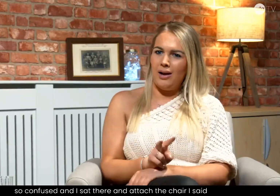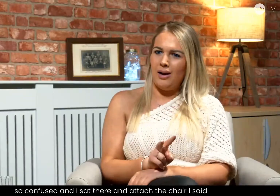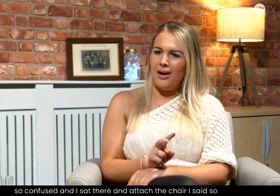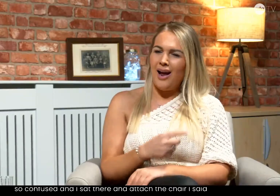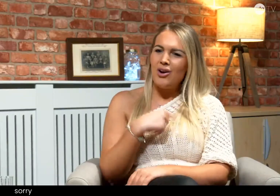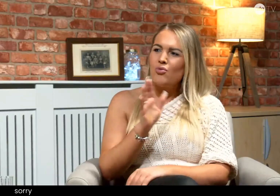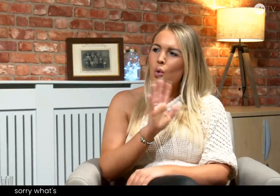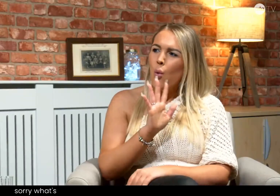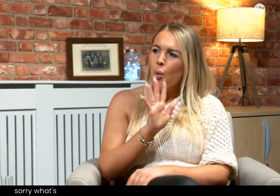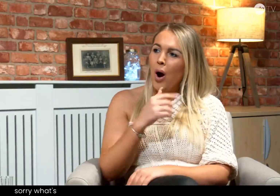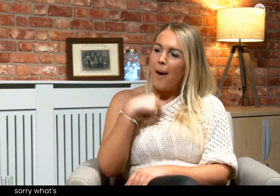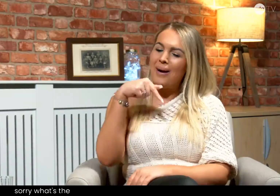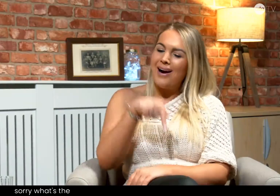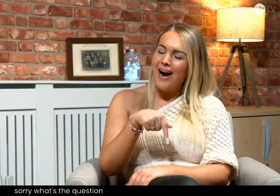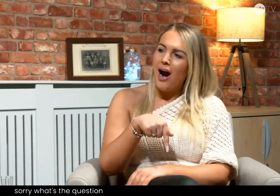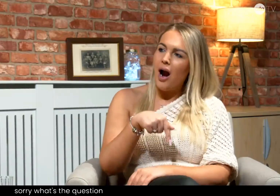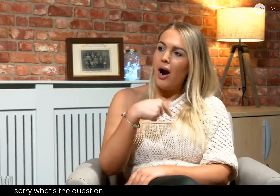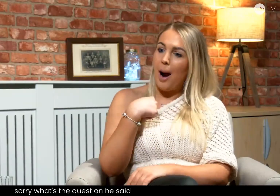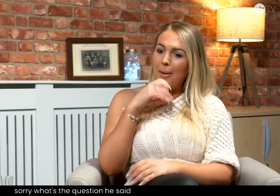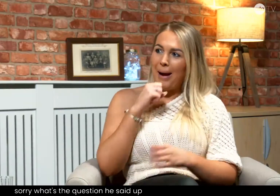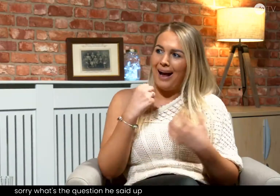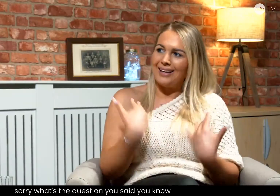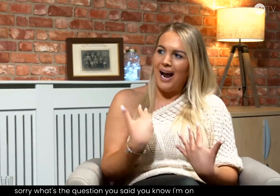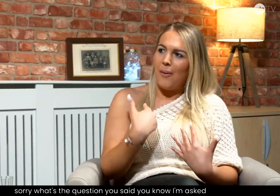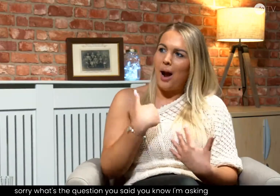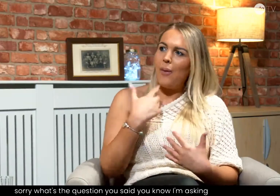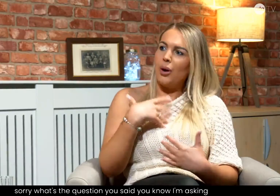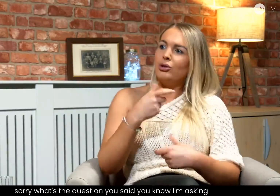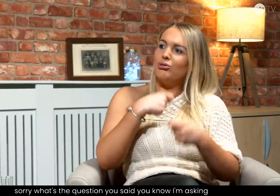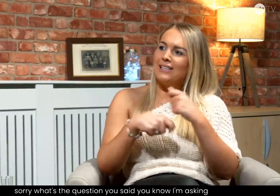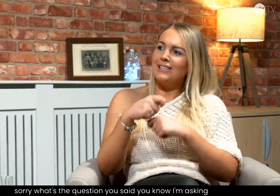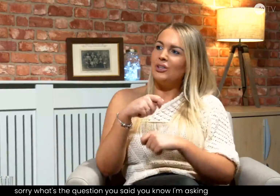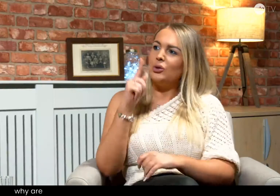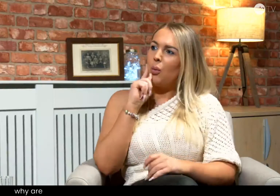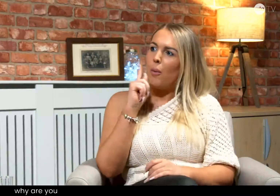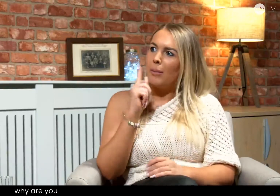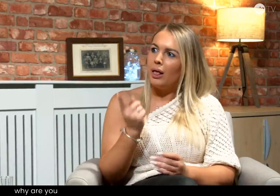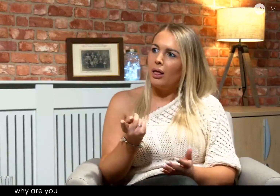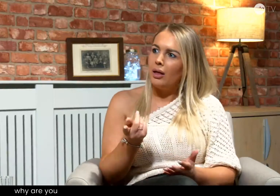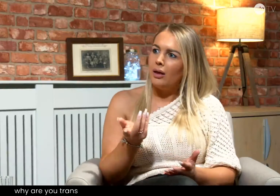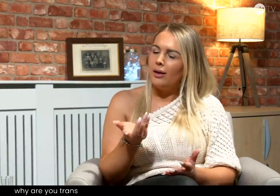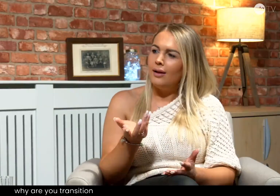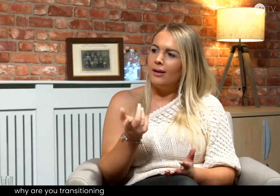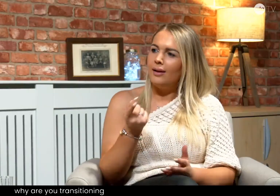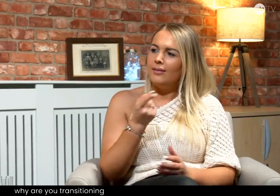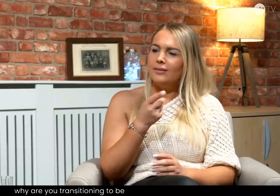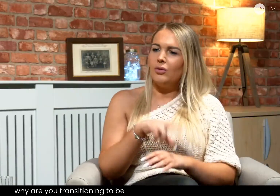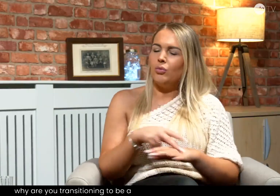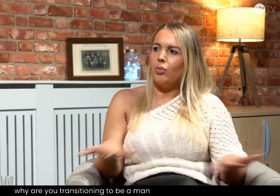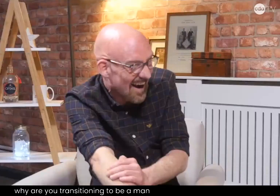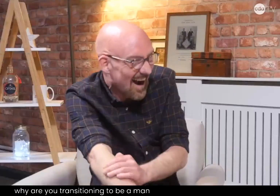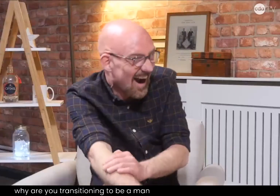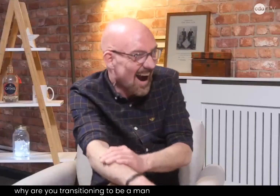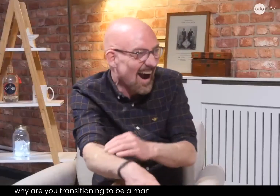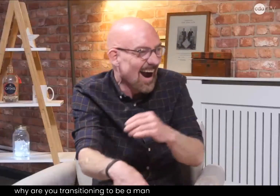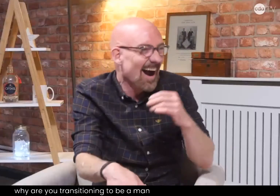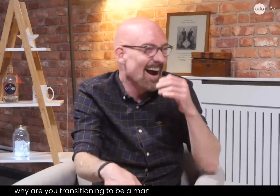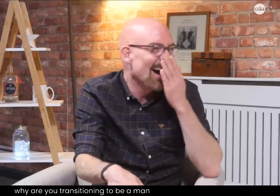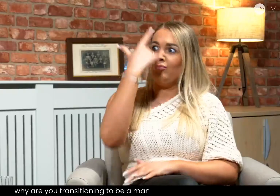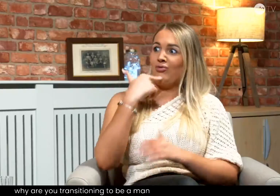question? And he said, you know, I'm asking, why are you transitioning to be a man? And I said, no, I'm here, I'm a man now, and I want to become a